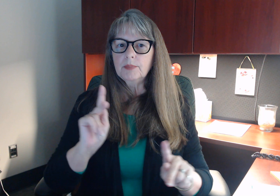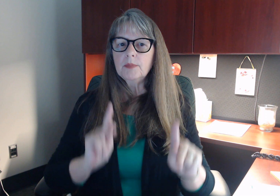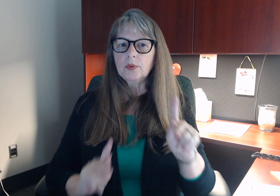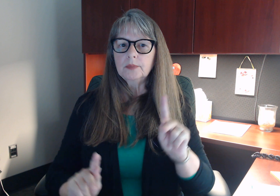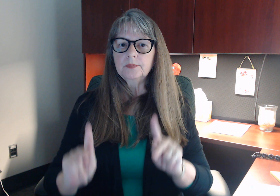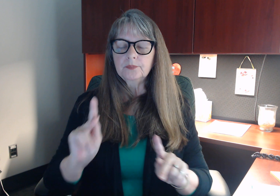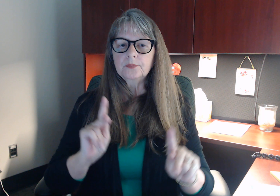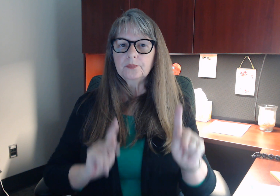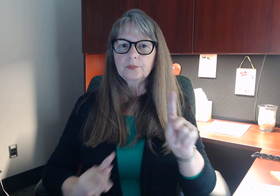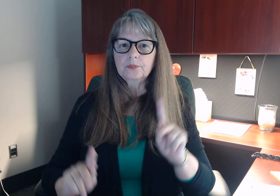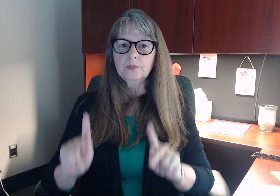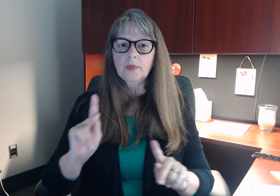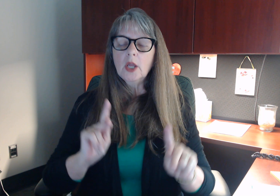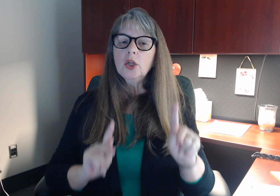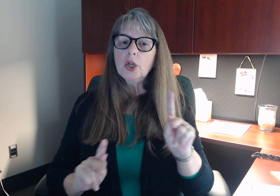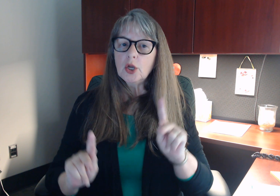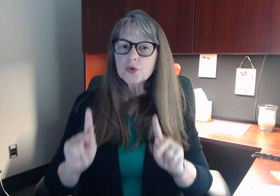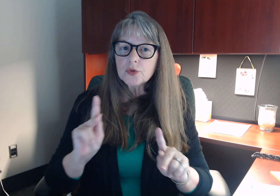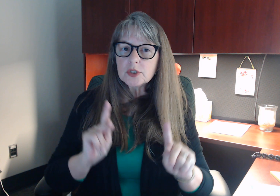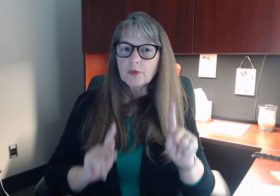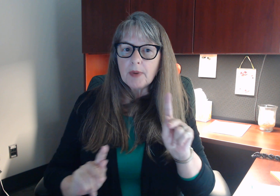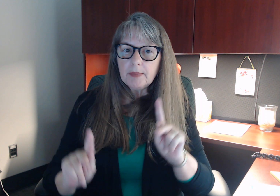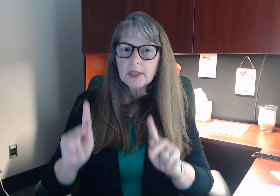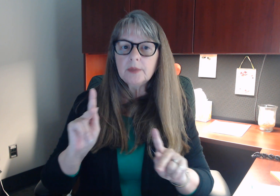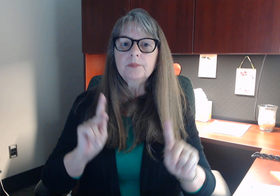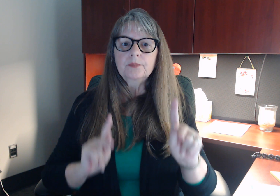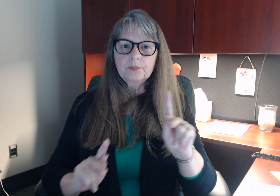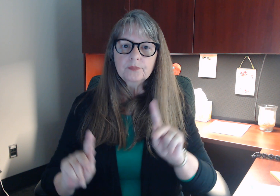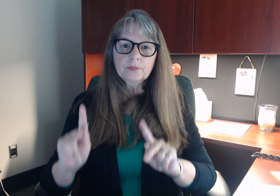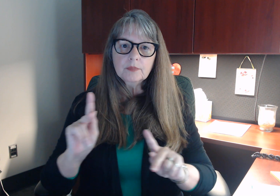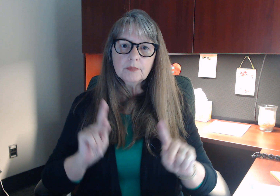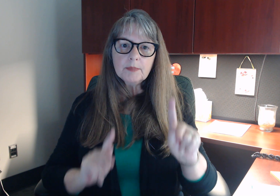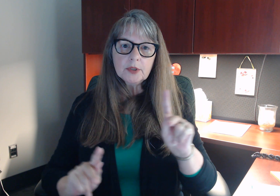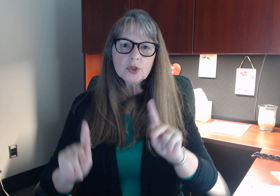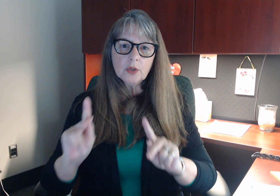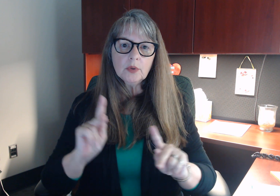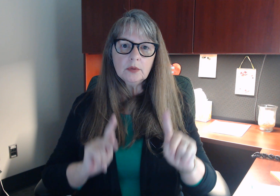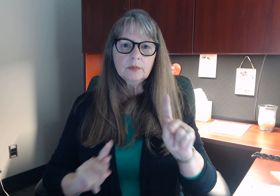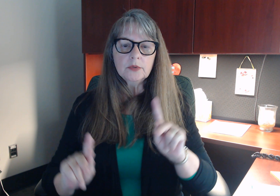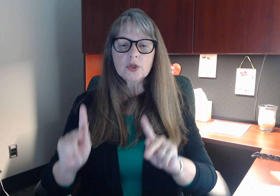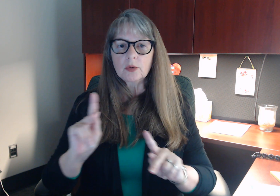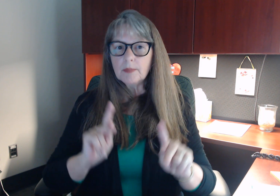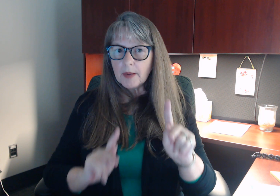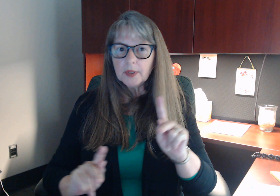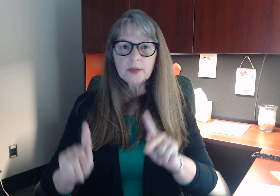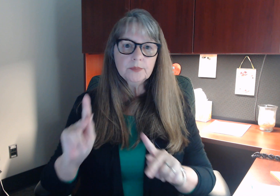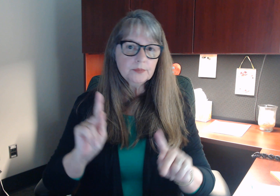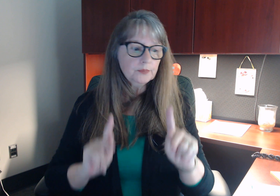People. You can also do this for public. People in general. The general public.